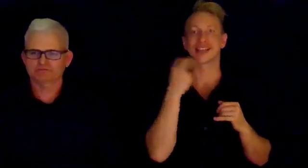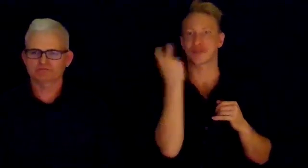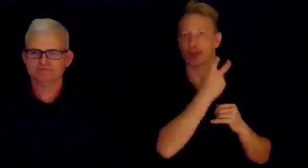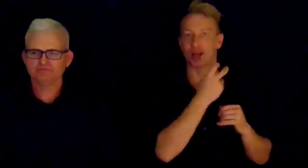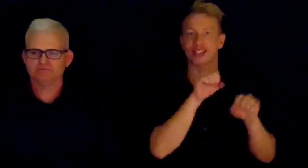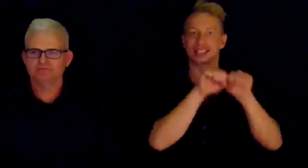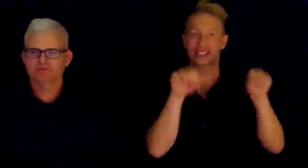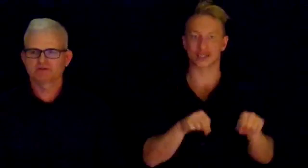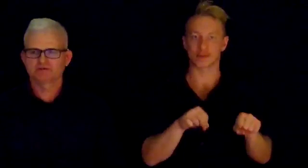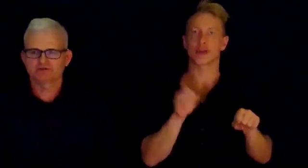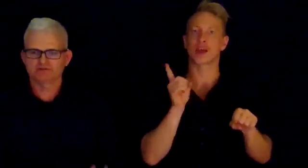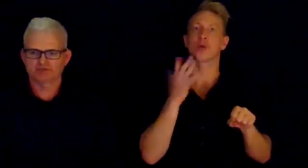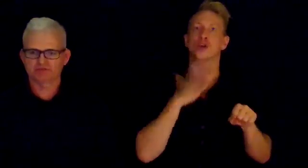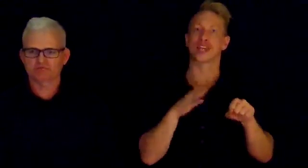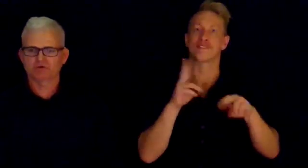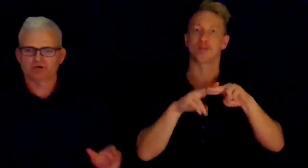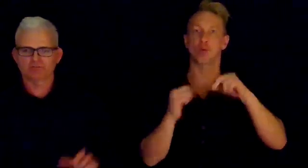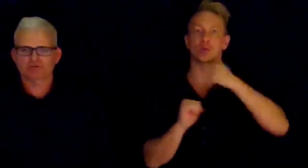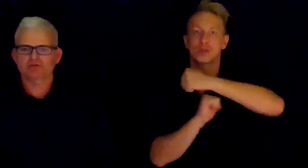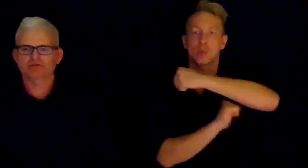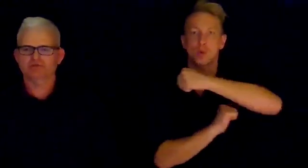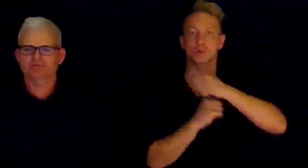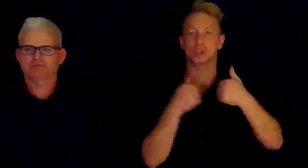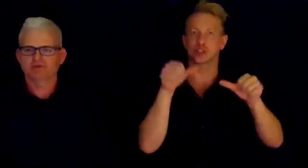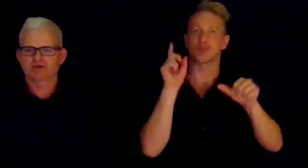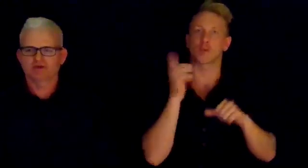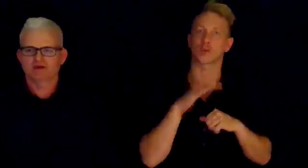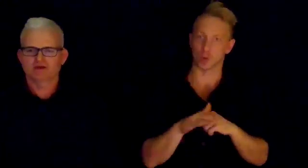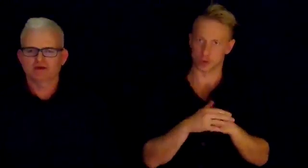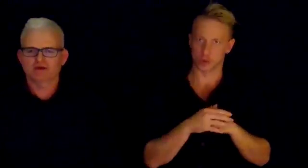support. So this person will help you